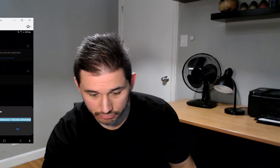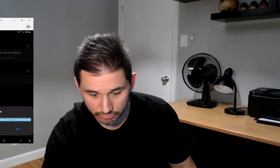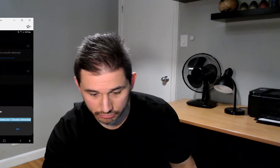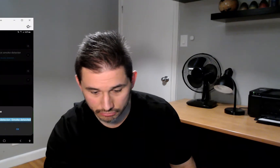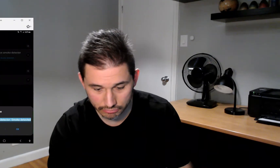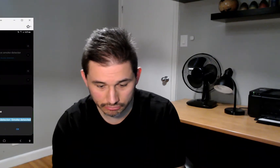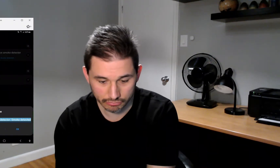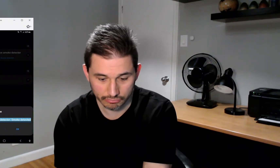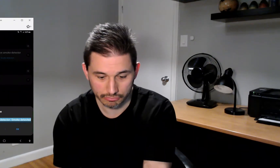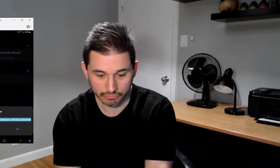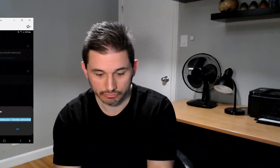That's that.